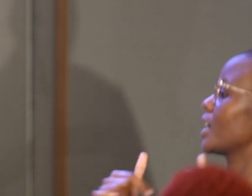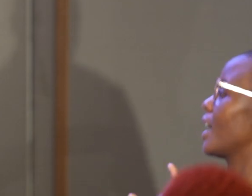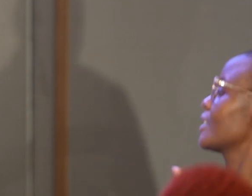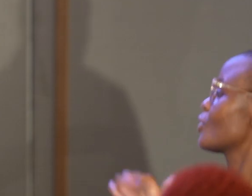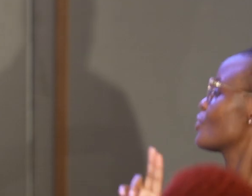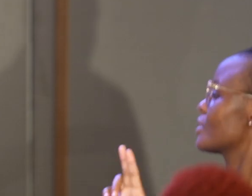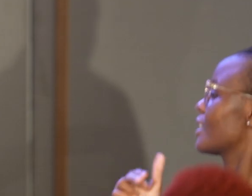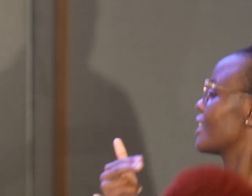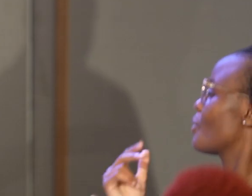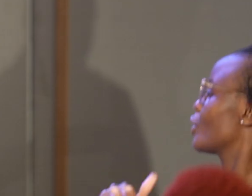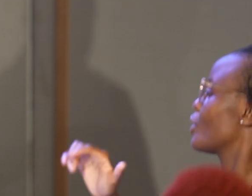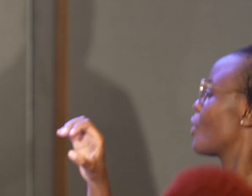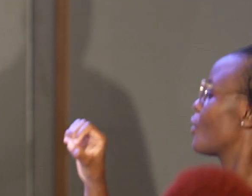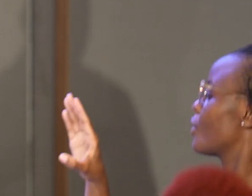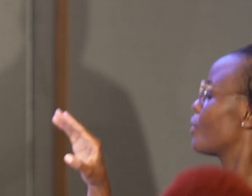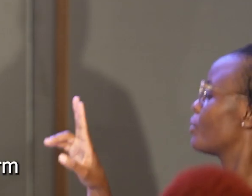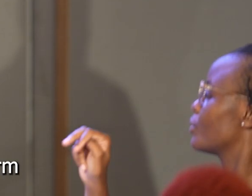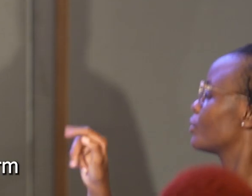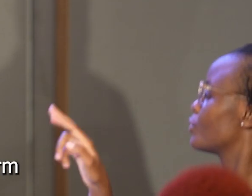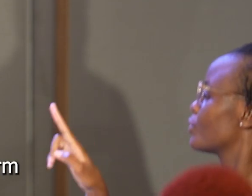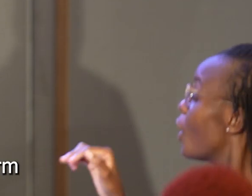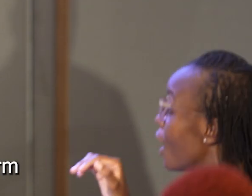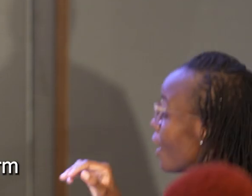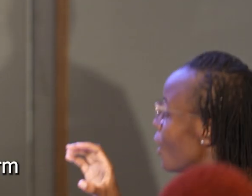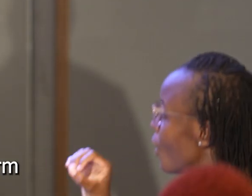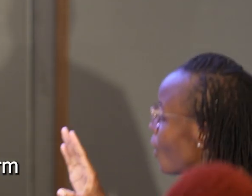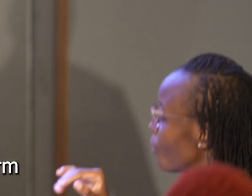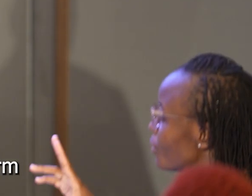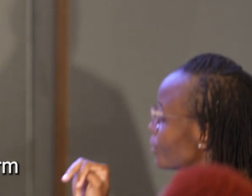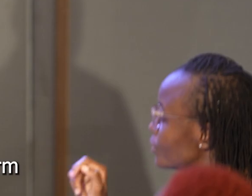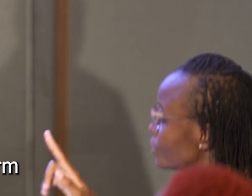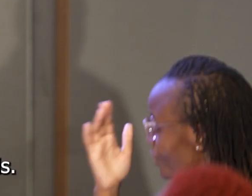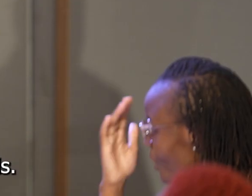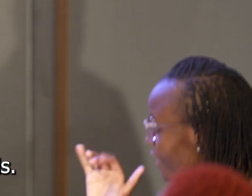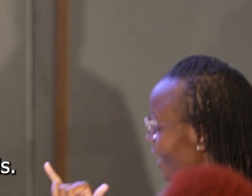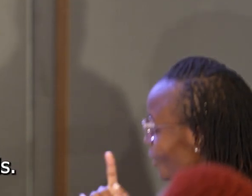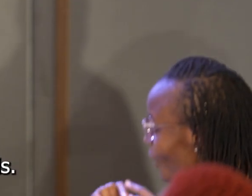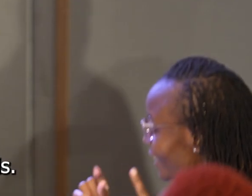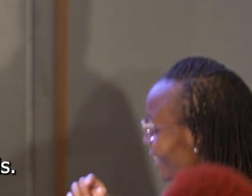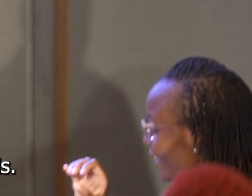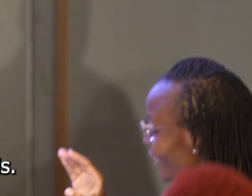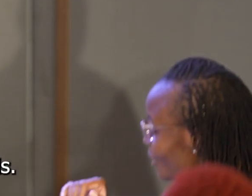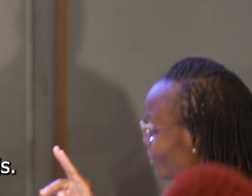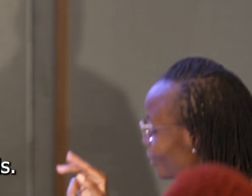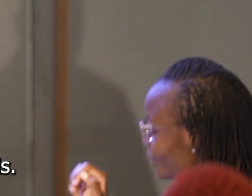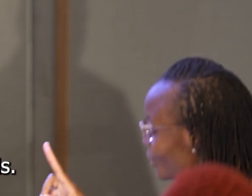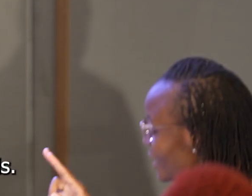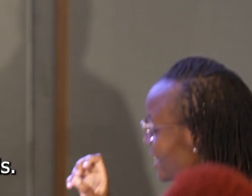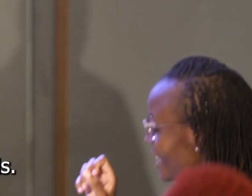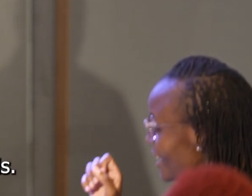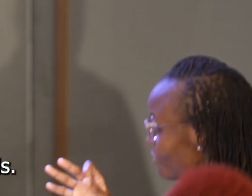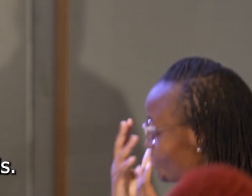is Ubuntu, right? Those of us who've not interacted with that term, please see a friend or a colleague